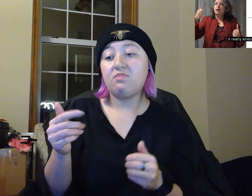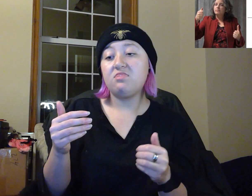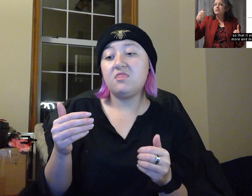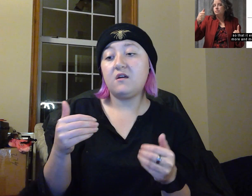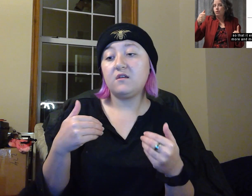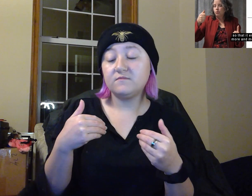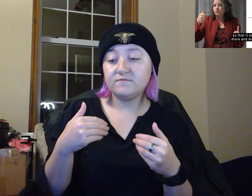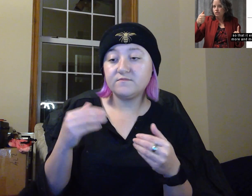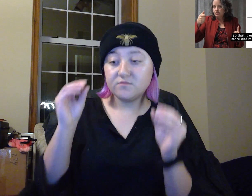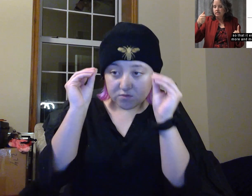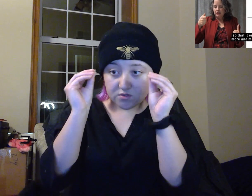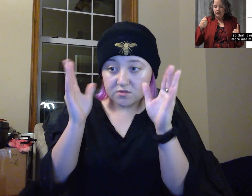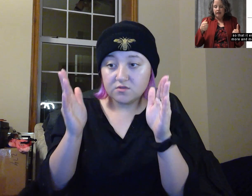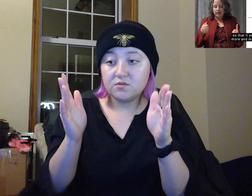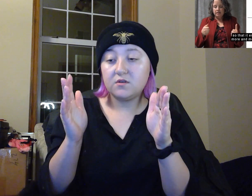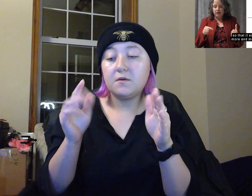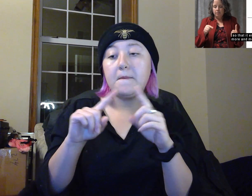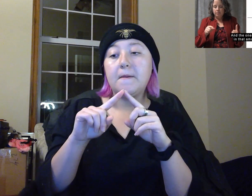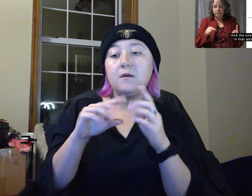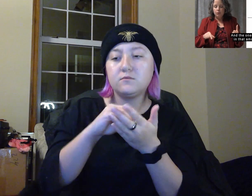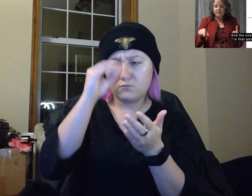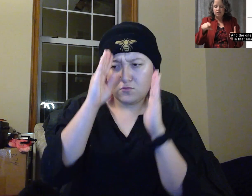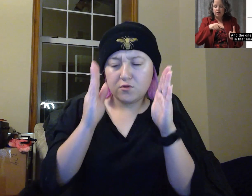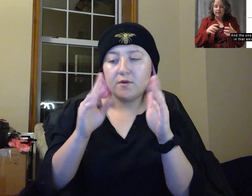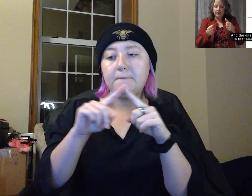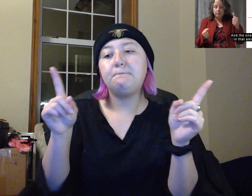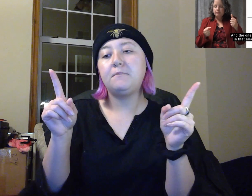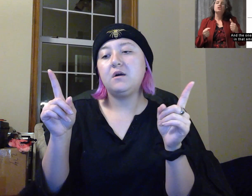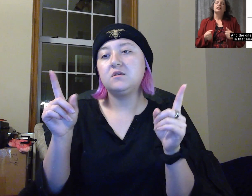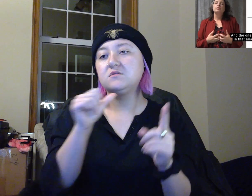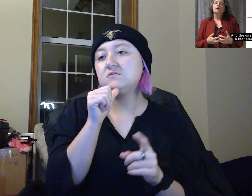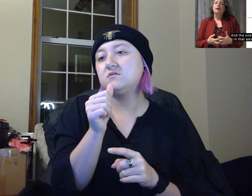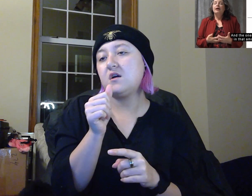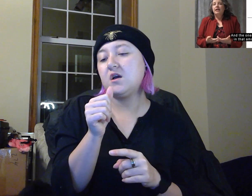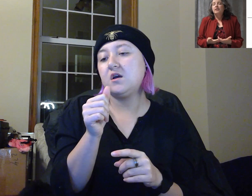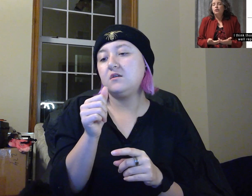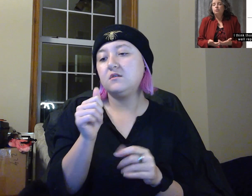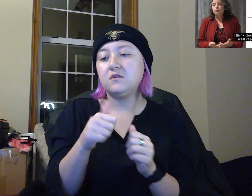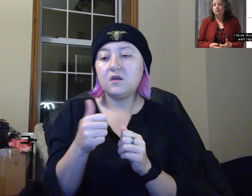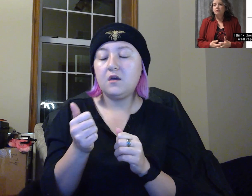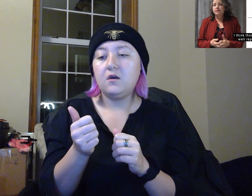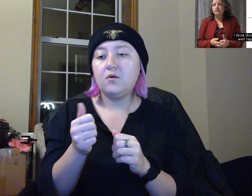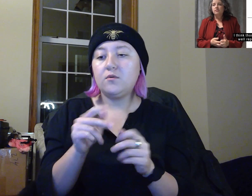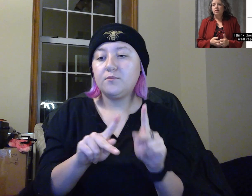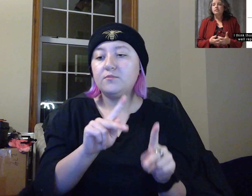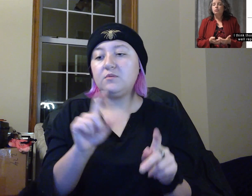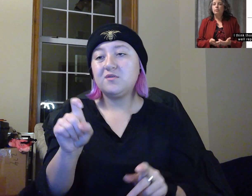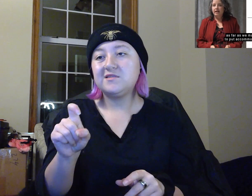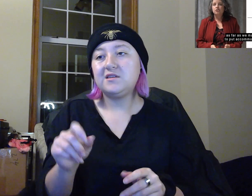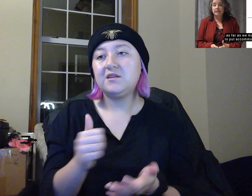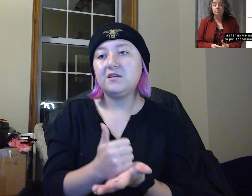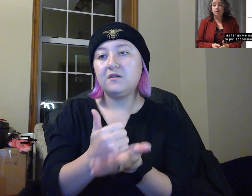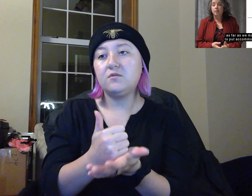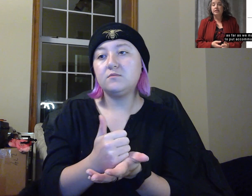that it encompasses more and more students. And the ones that are not in that amoeba shape, I think those would be well represented as far as we